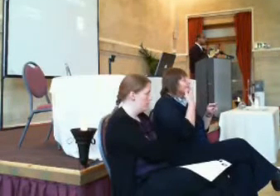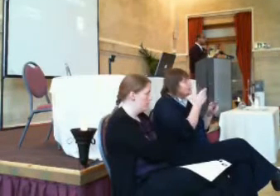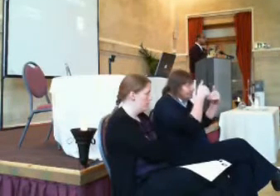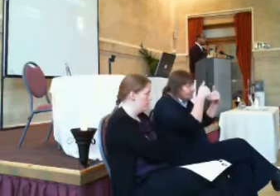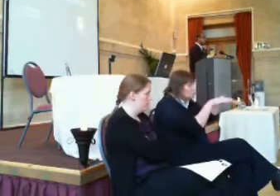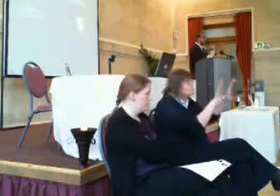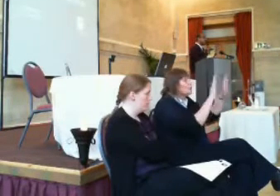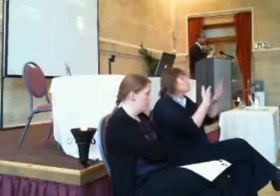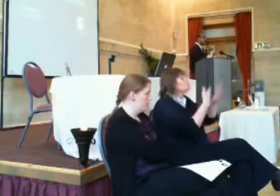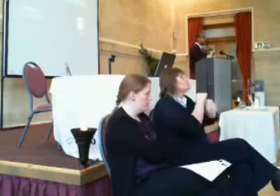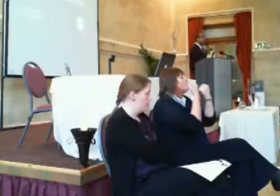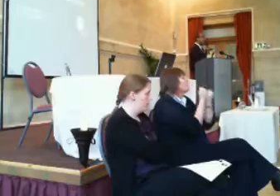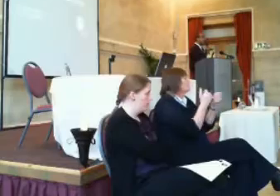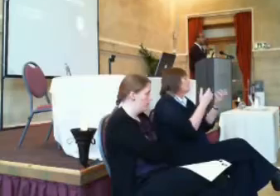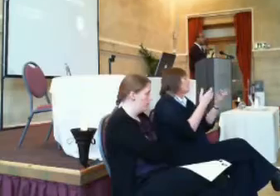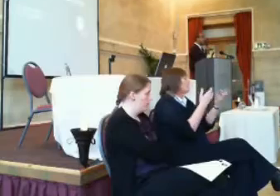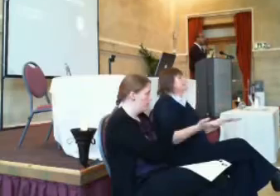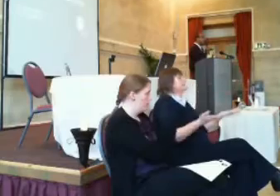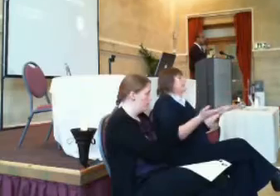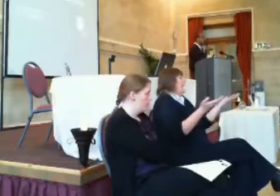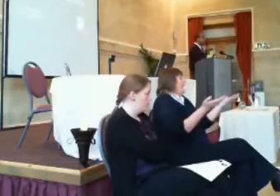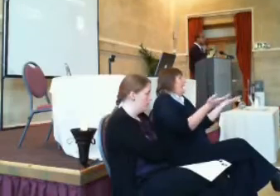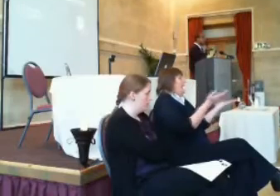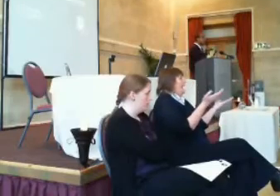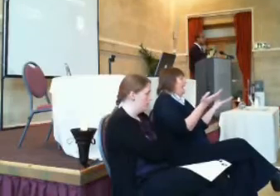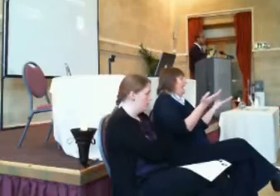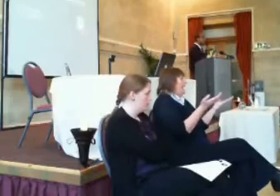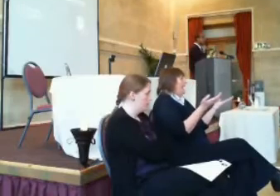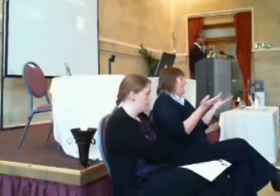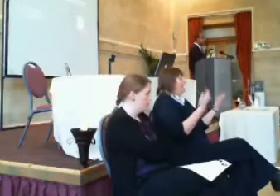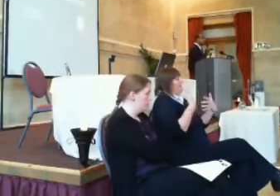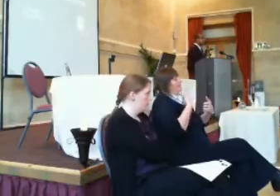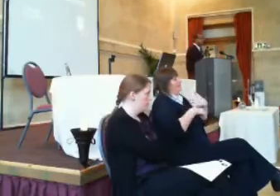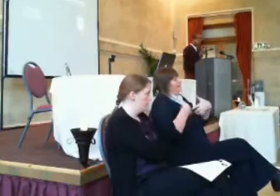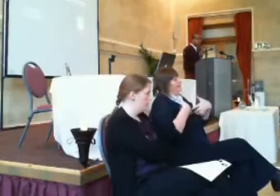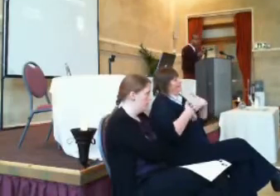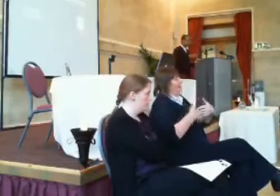the workshops, and please, be inspired.